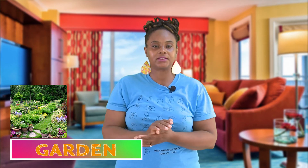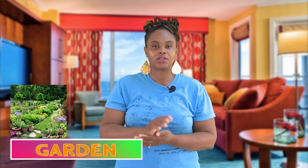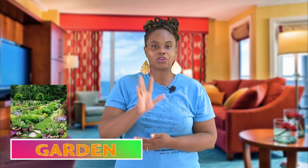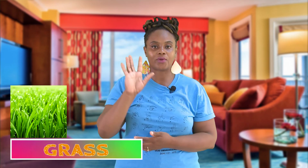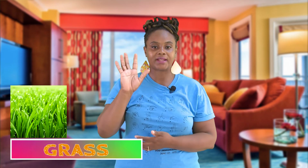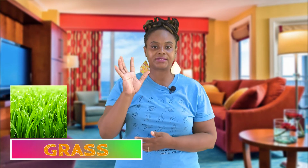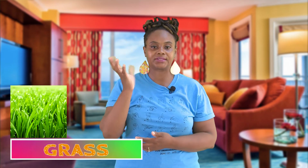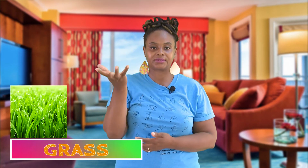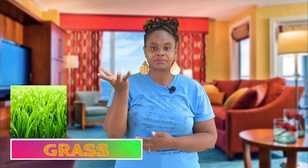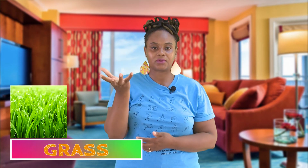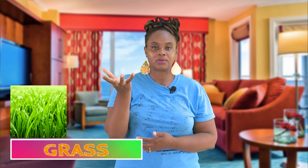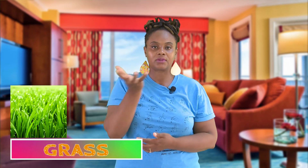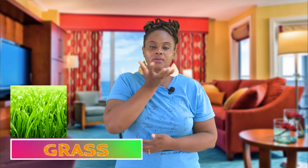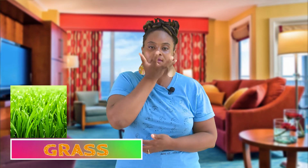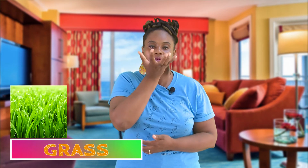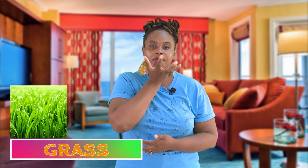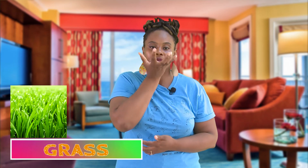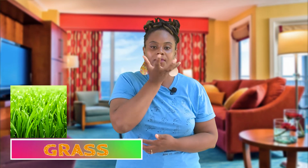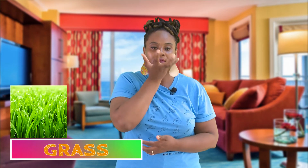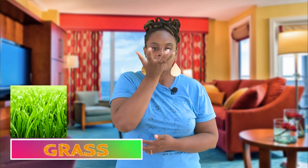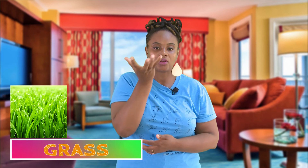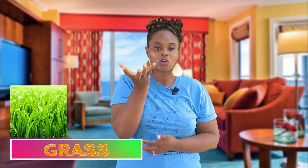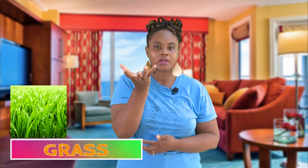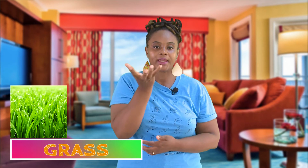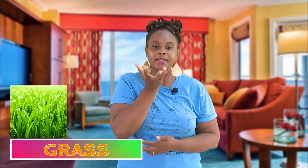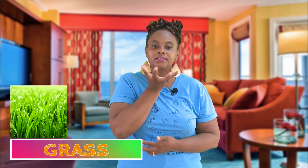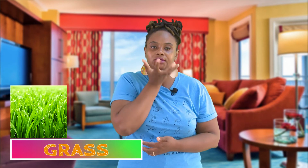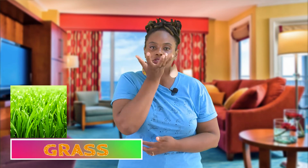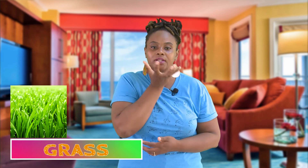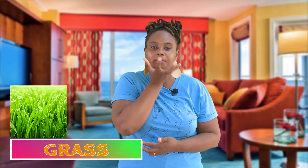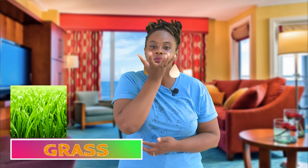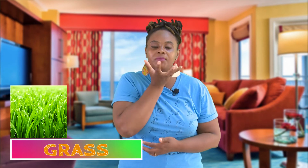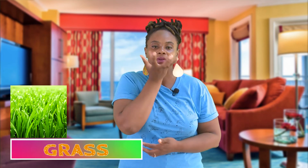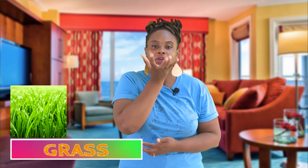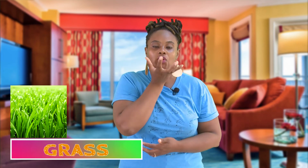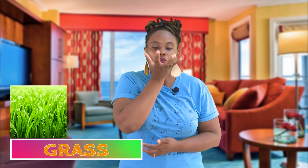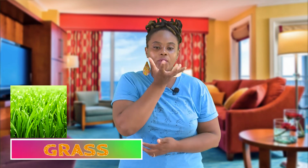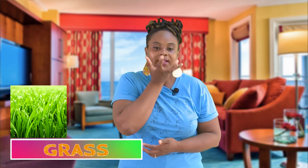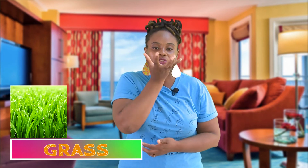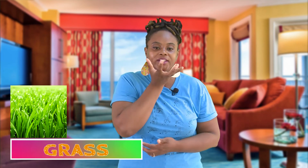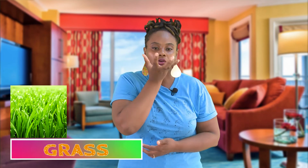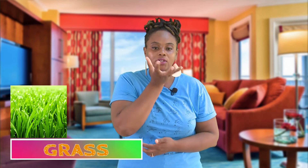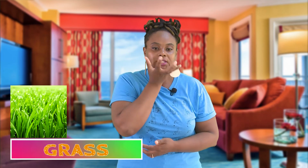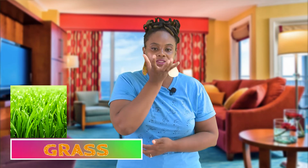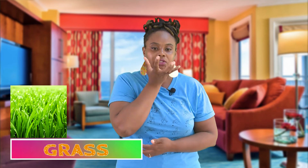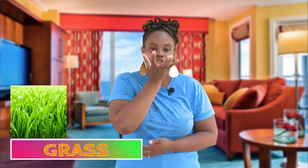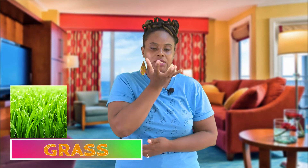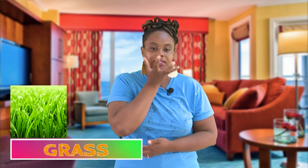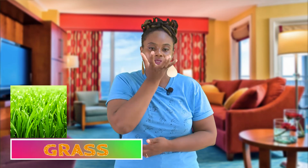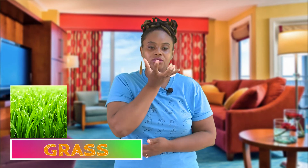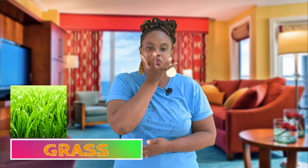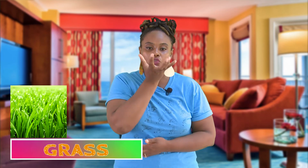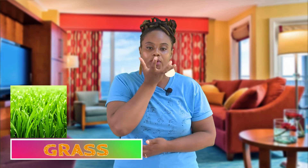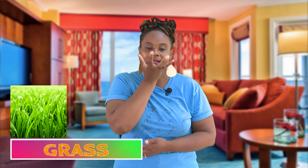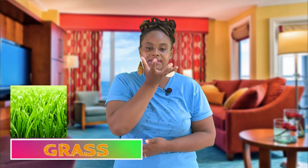and grass. Clawed hand turned up, grass right underneath your chin,